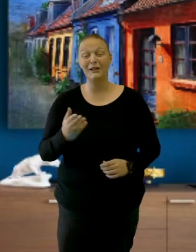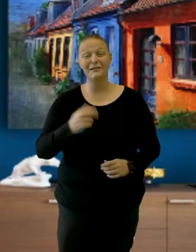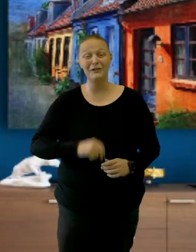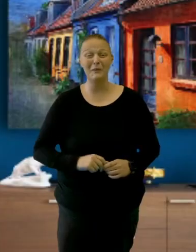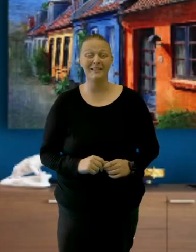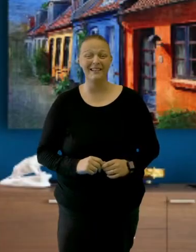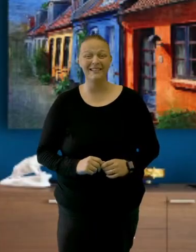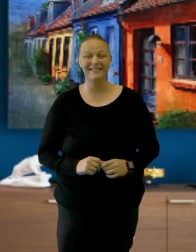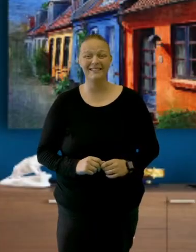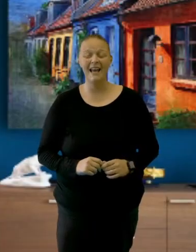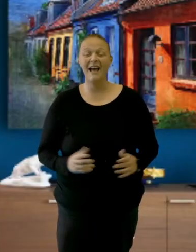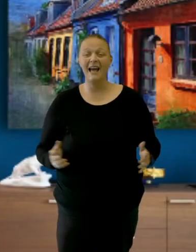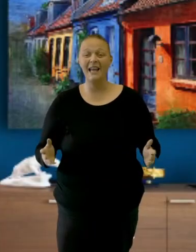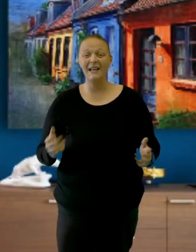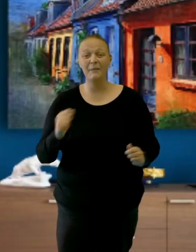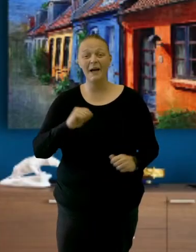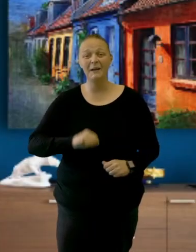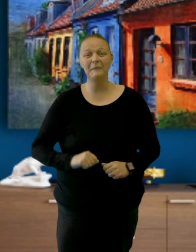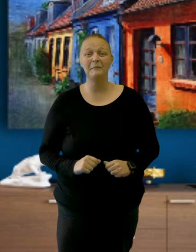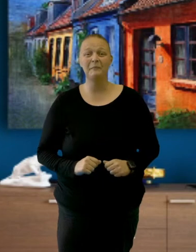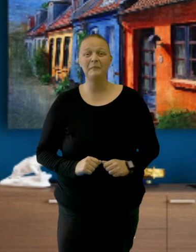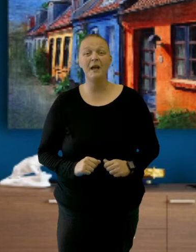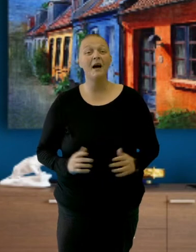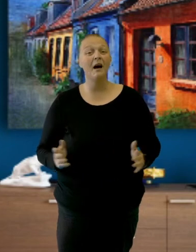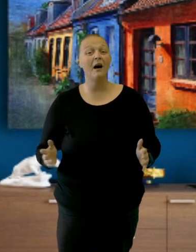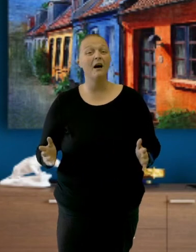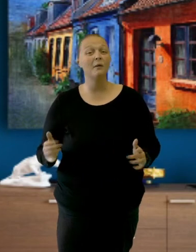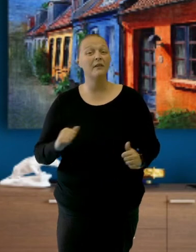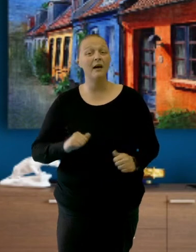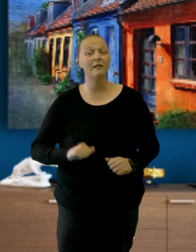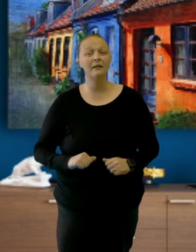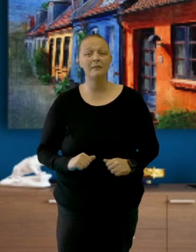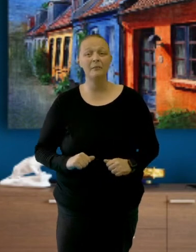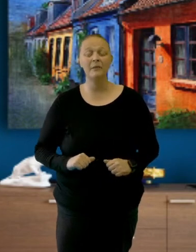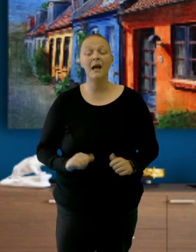listen to my song. Hang about, arms out,